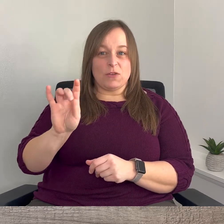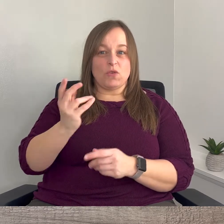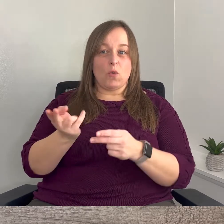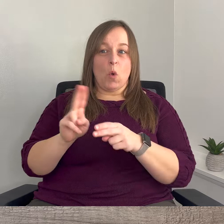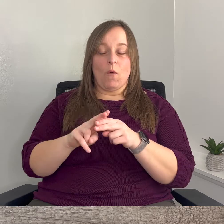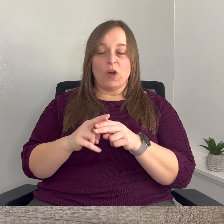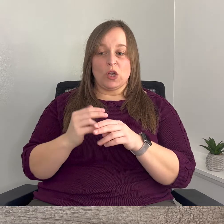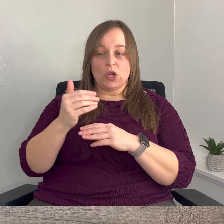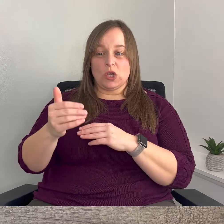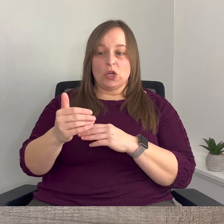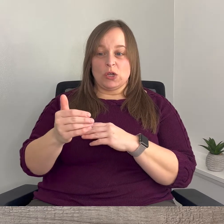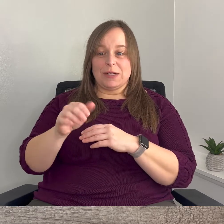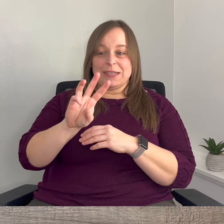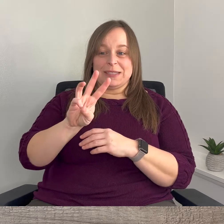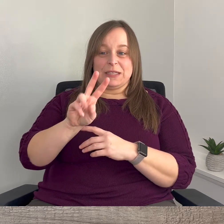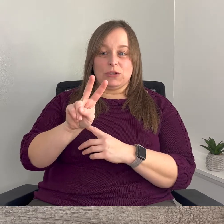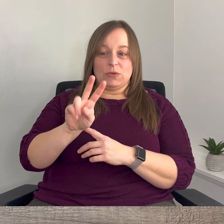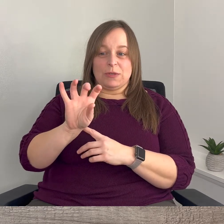$442.98. So we were over